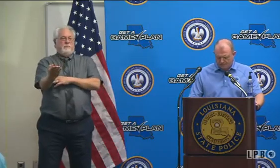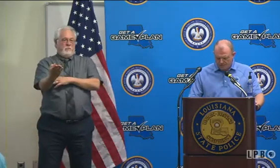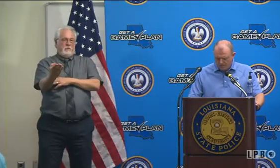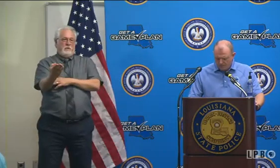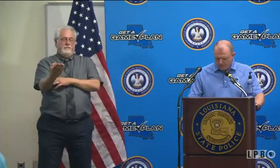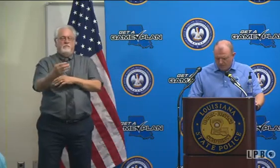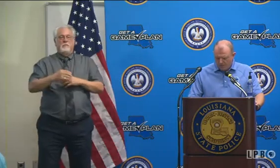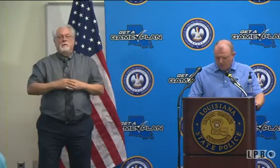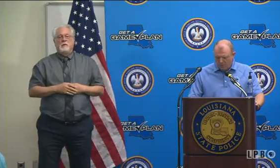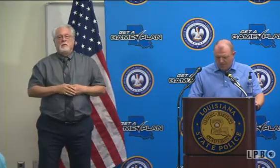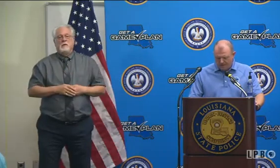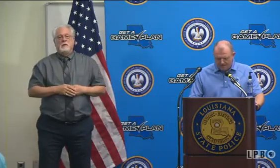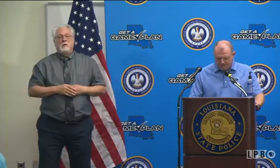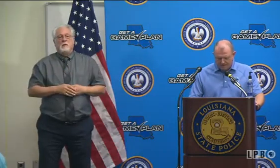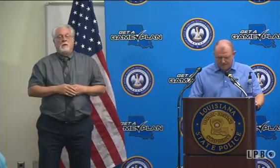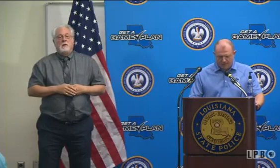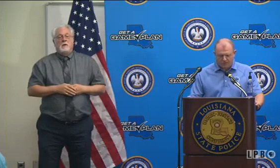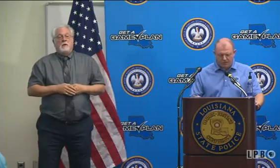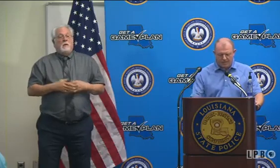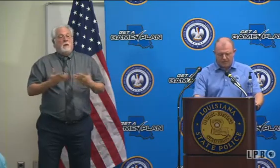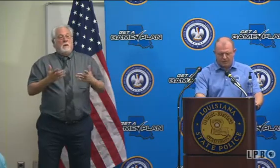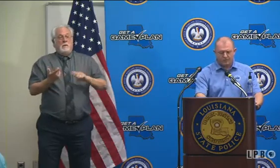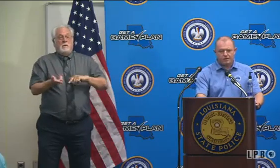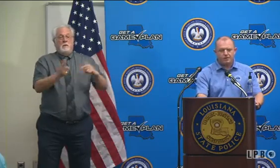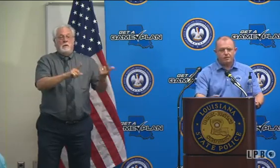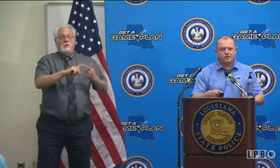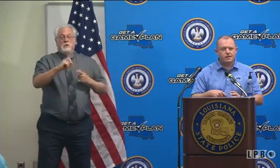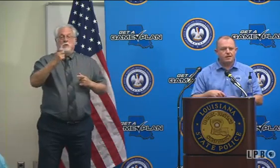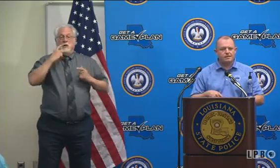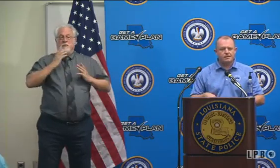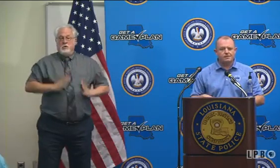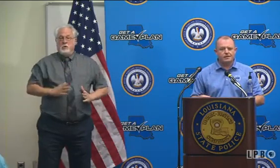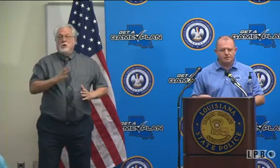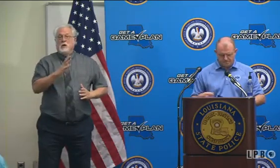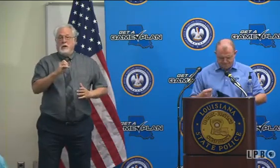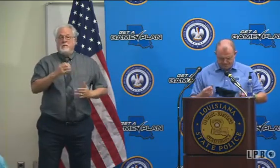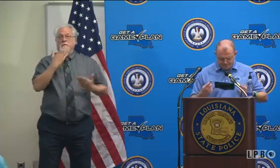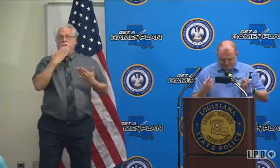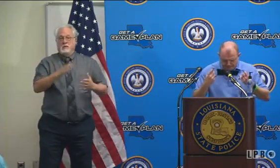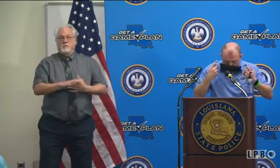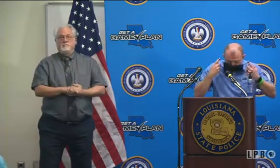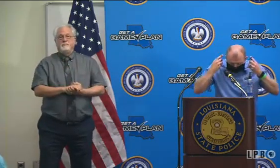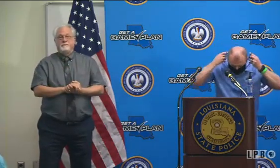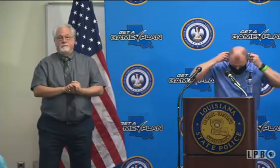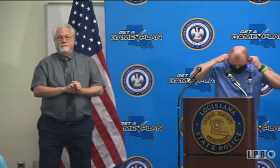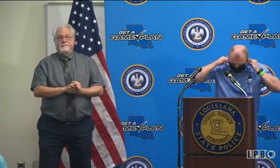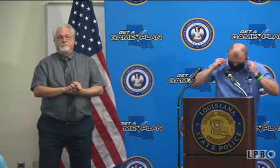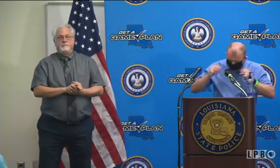morning. With that, I'll turn it back over to the governor, and thank you.